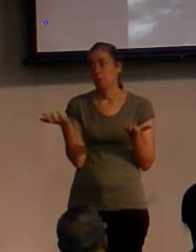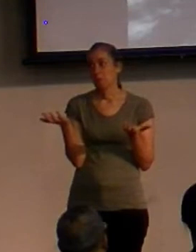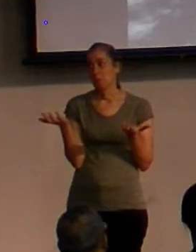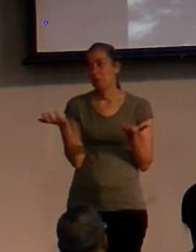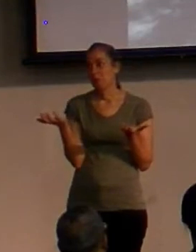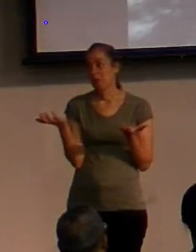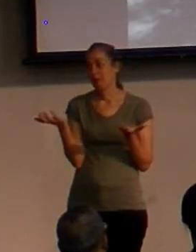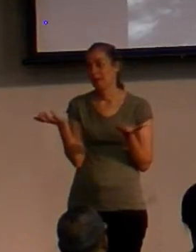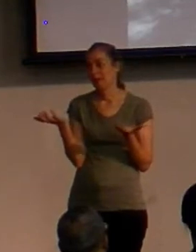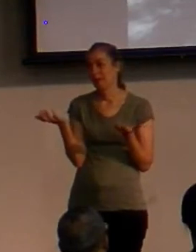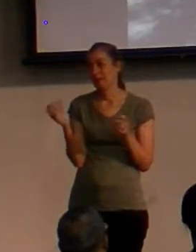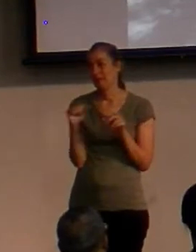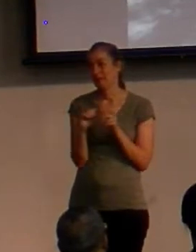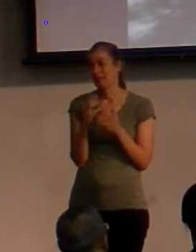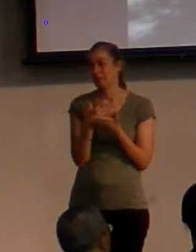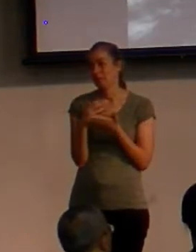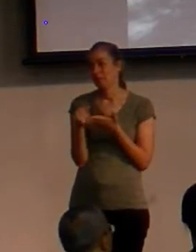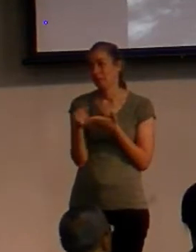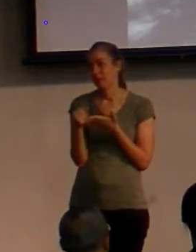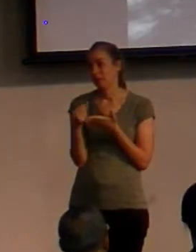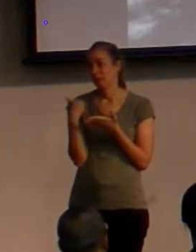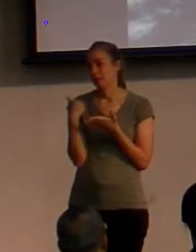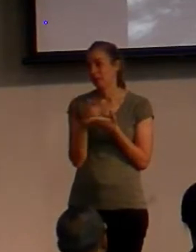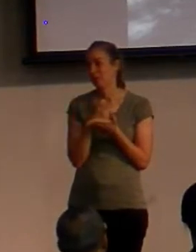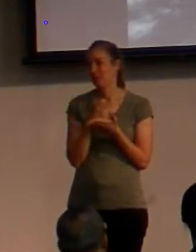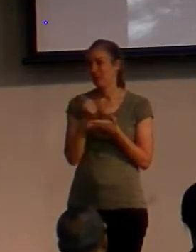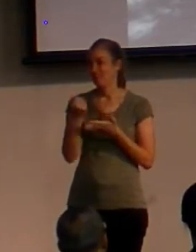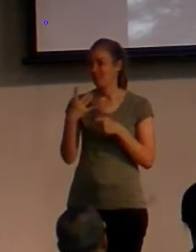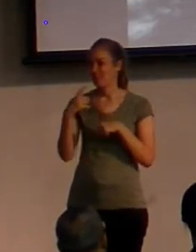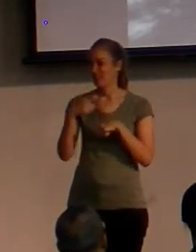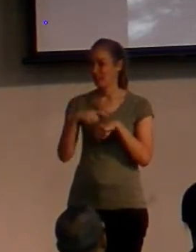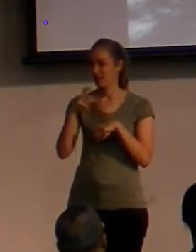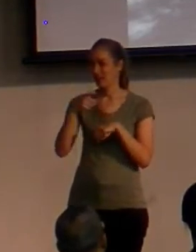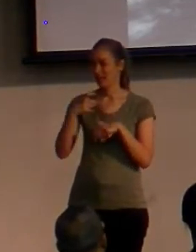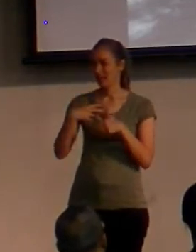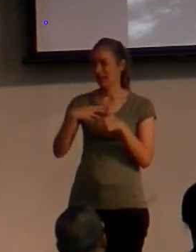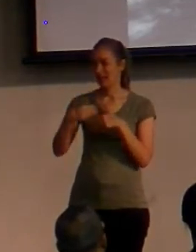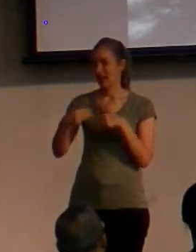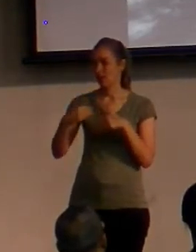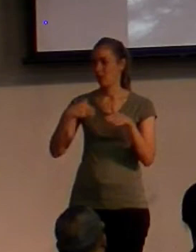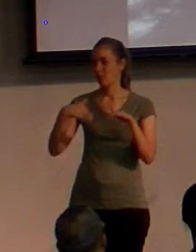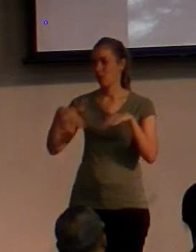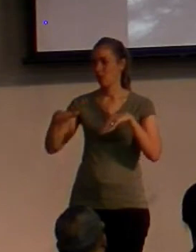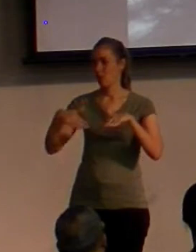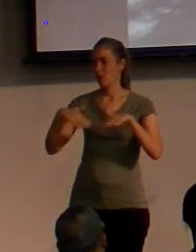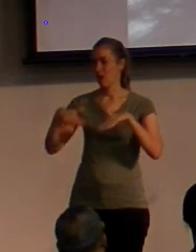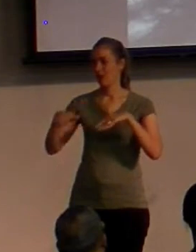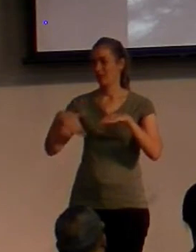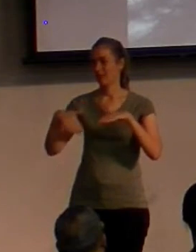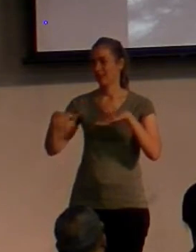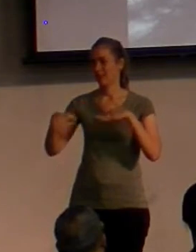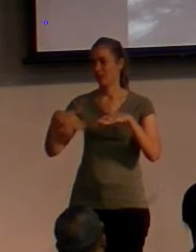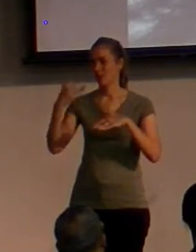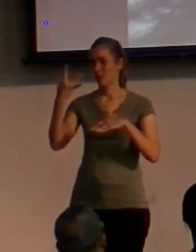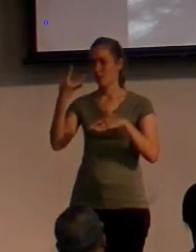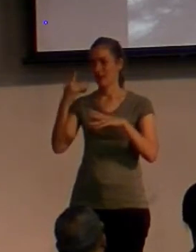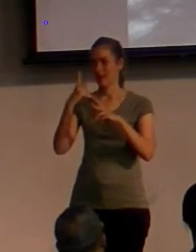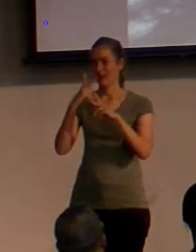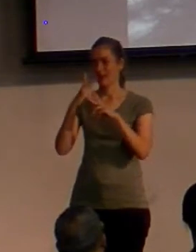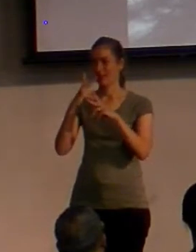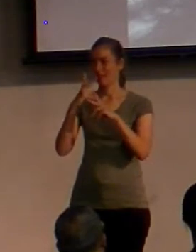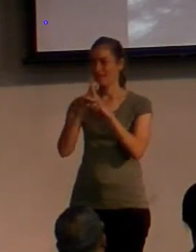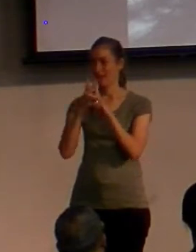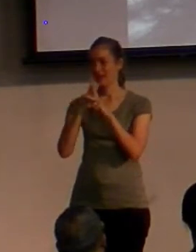we had to all get out of the van a few times and just walk, and because the van was not powerful enough to get up the